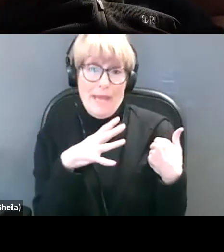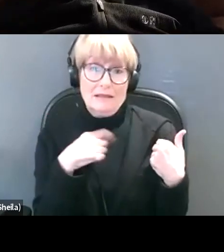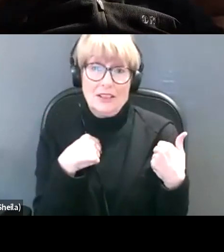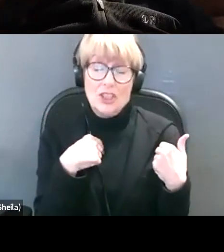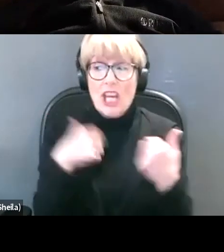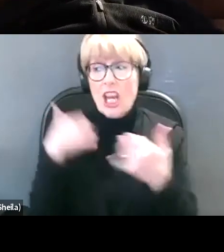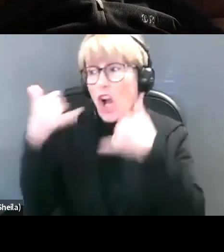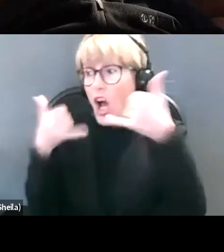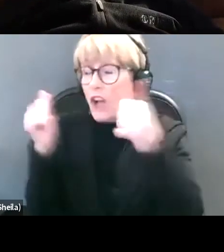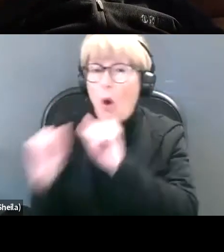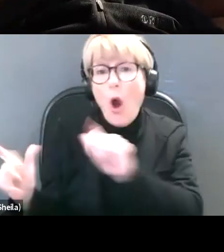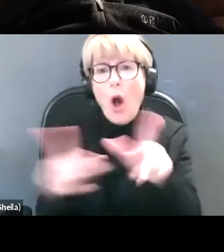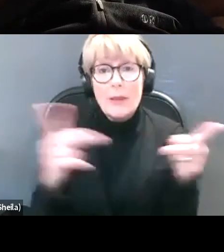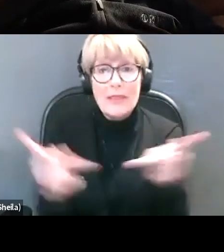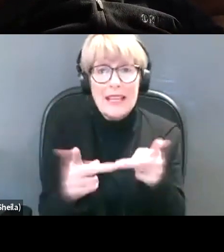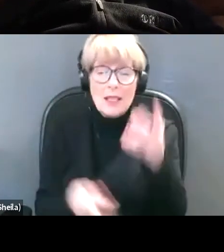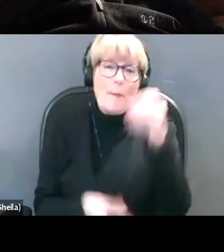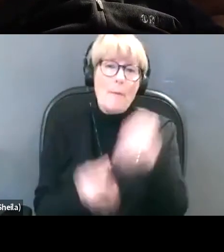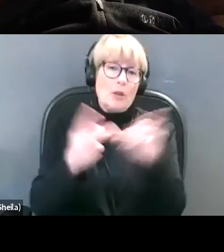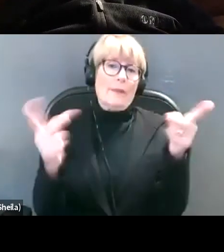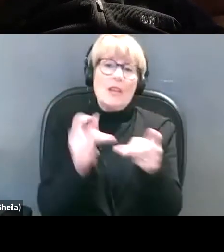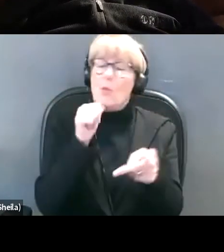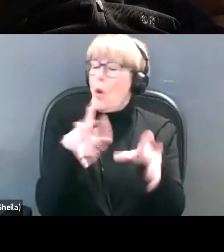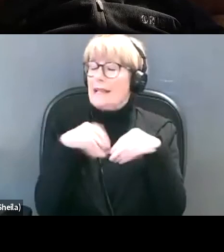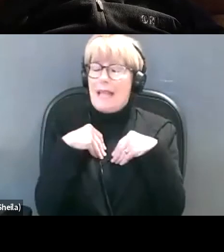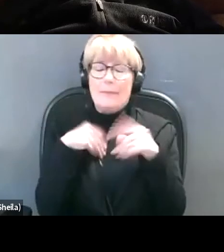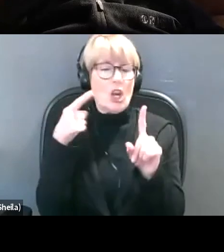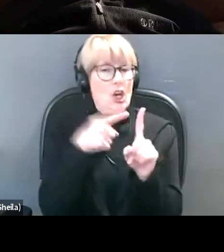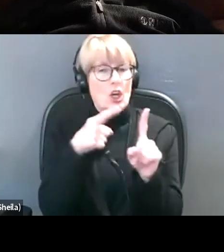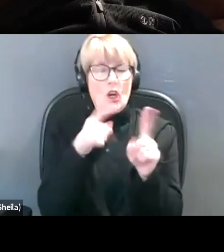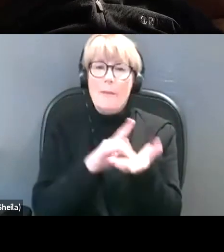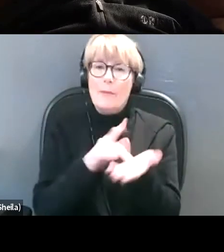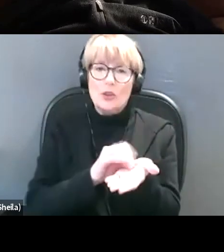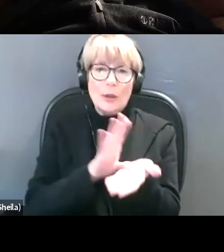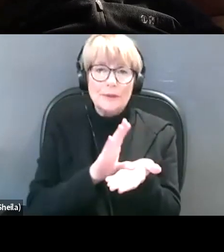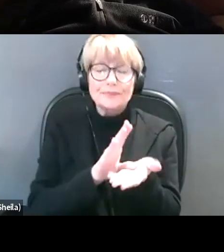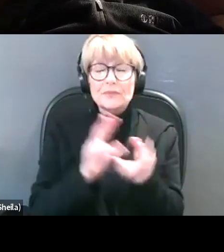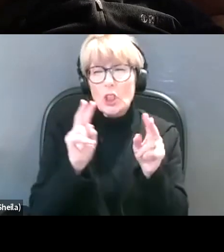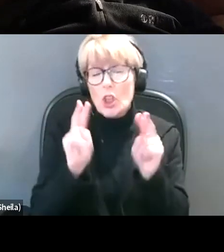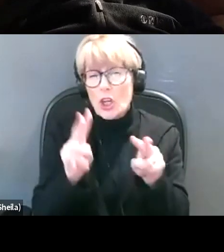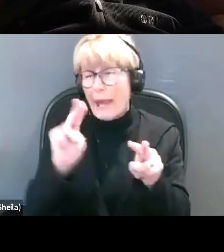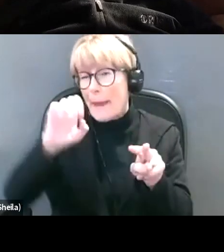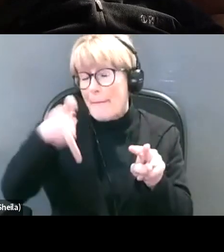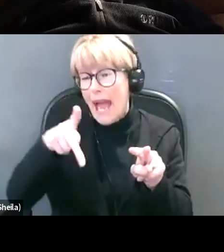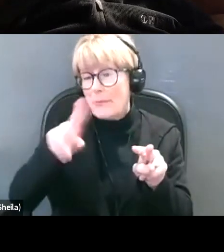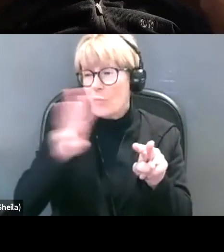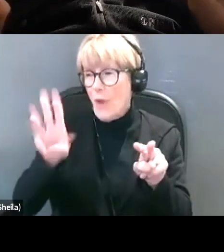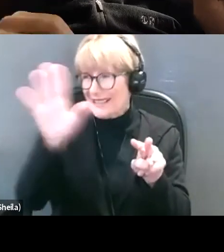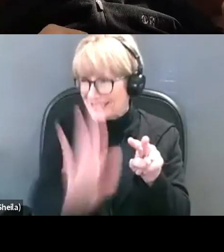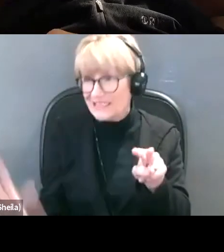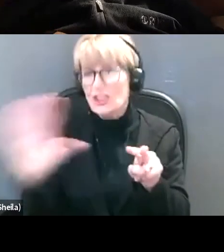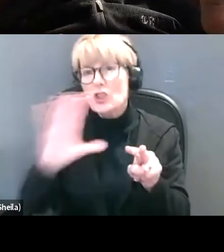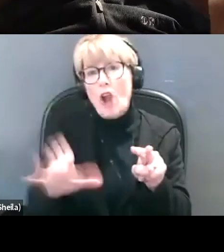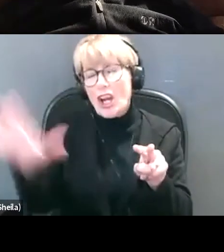places. Turns out most of the places didn't take the prescriptions. But look at the map of the west side of Chicago, the Black West Side.